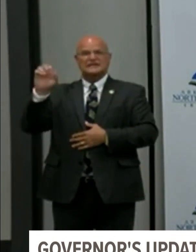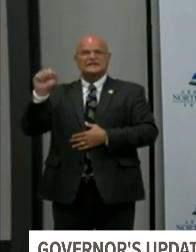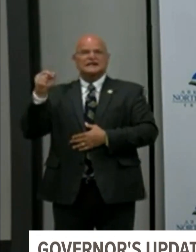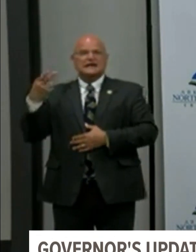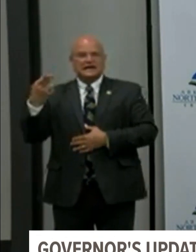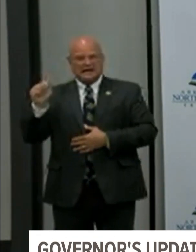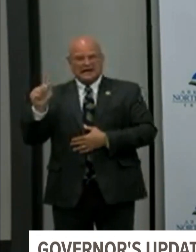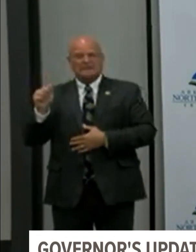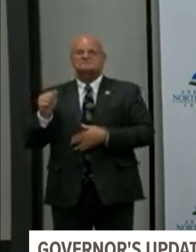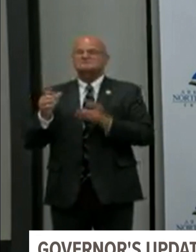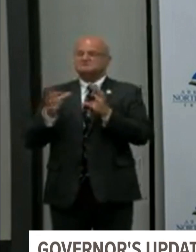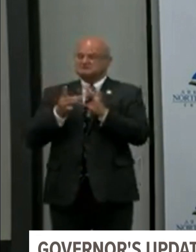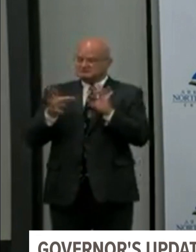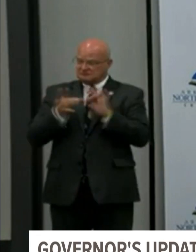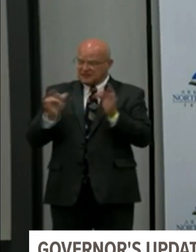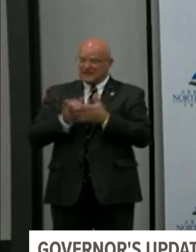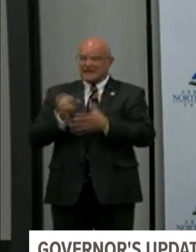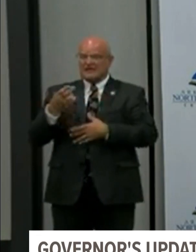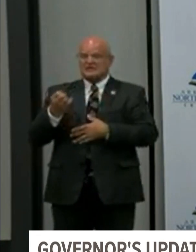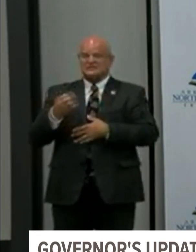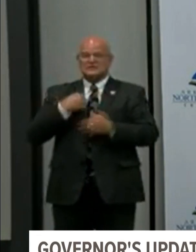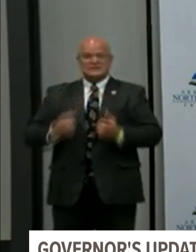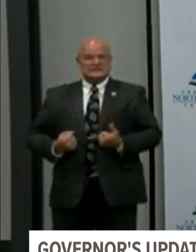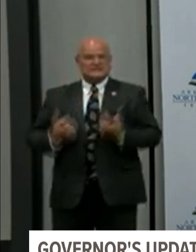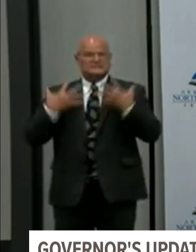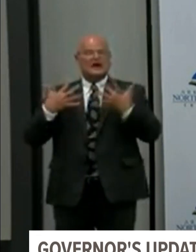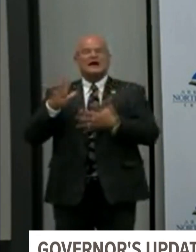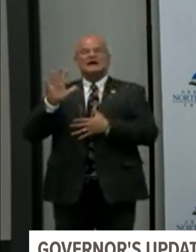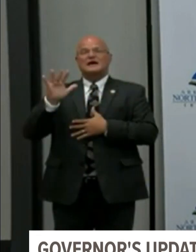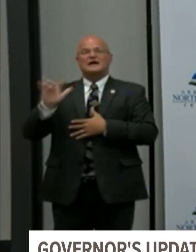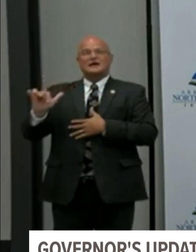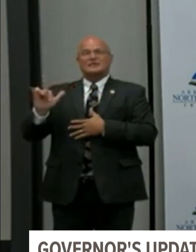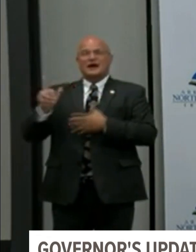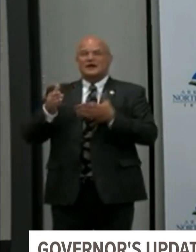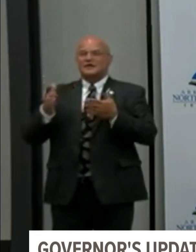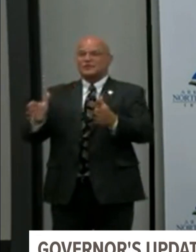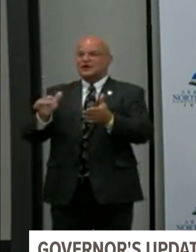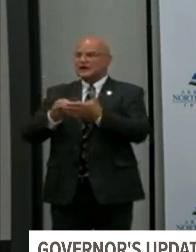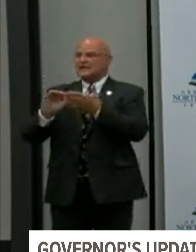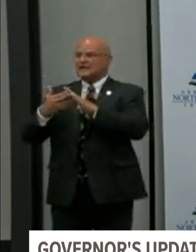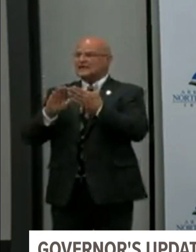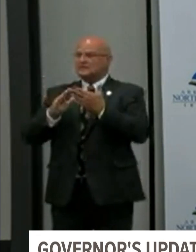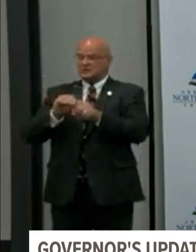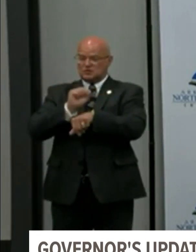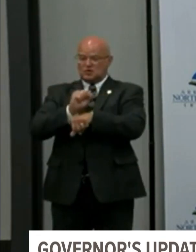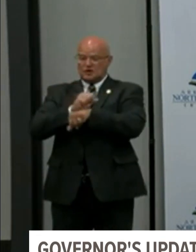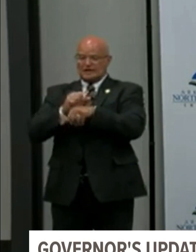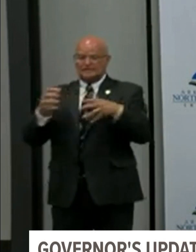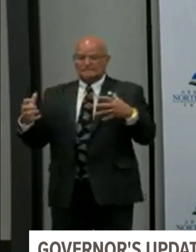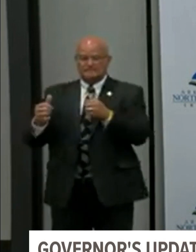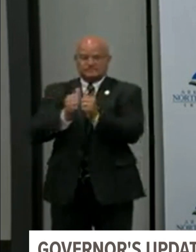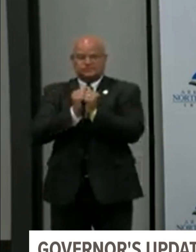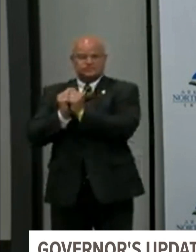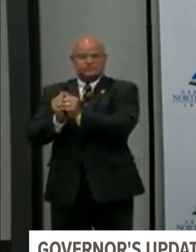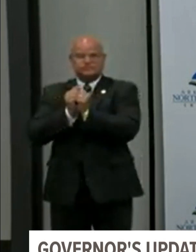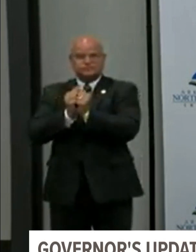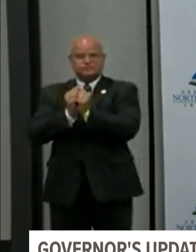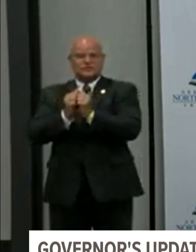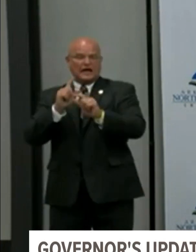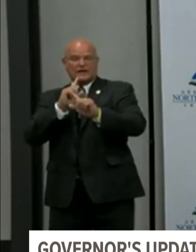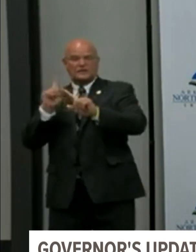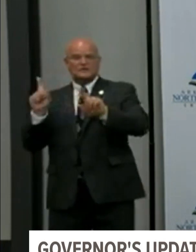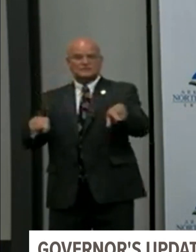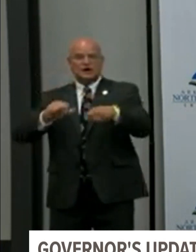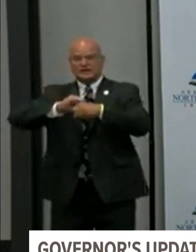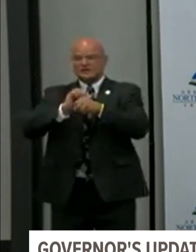she commented that she was inspired by the way the community is working together in the response